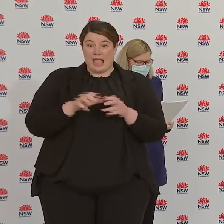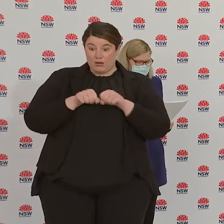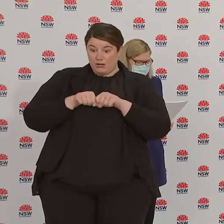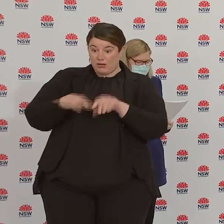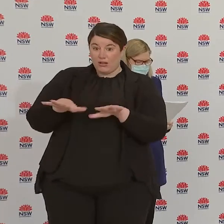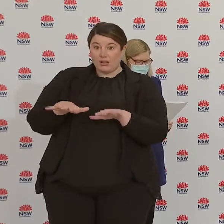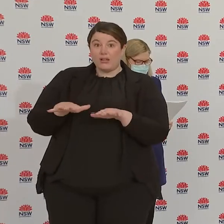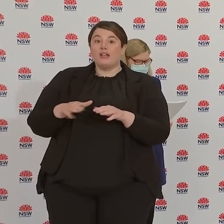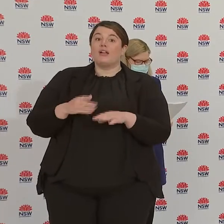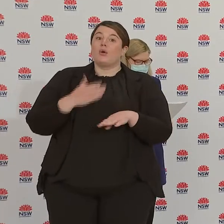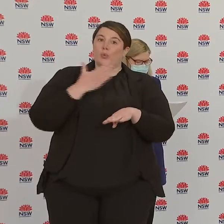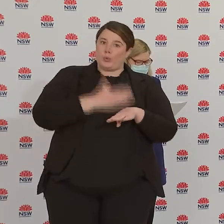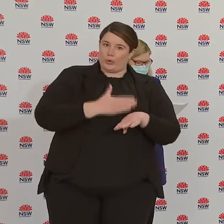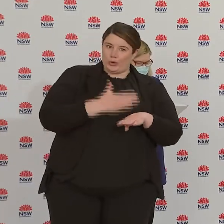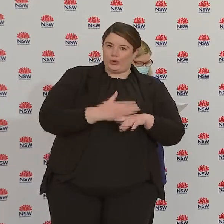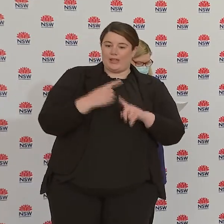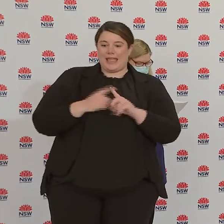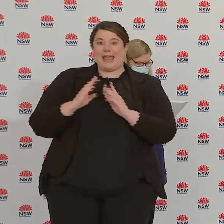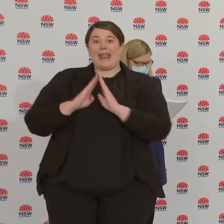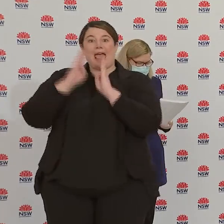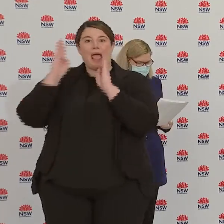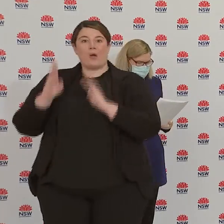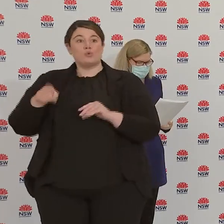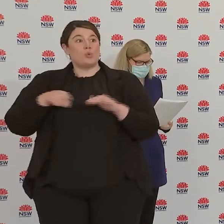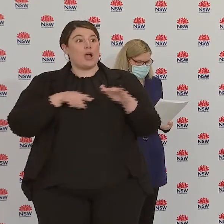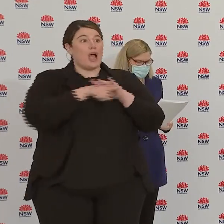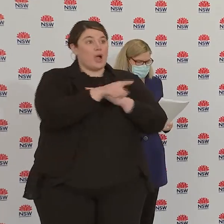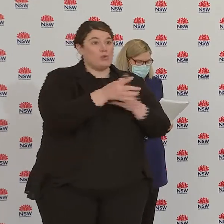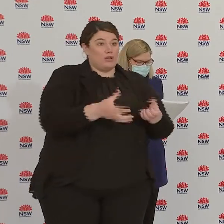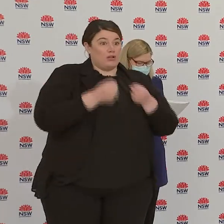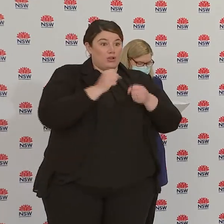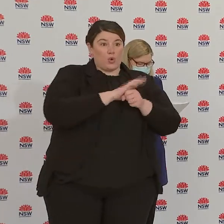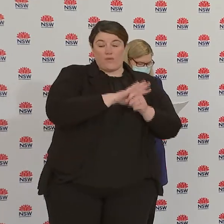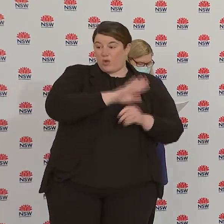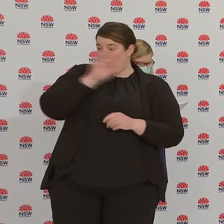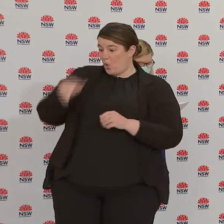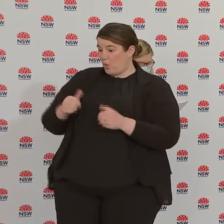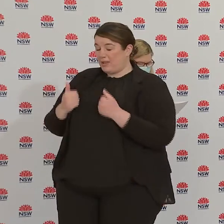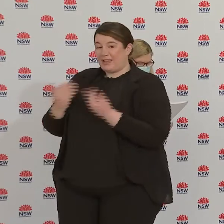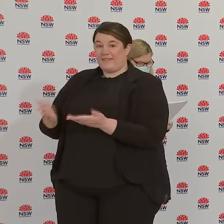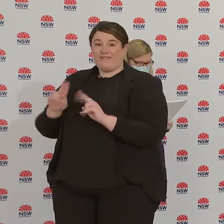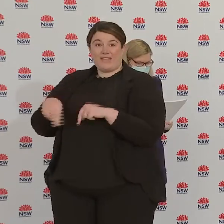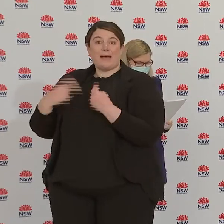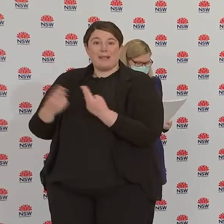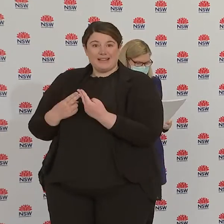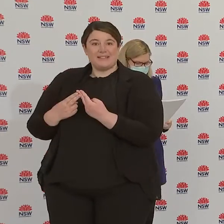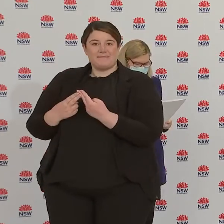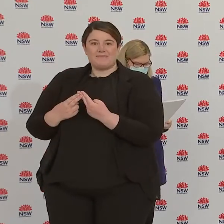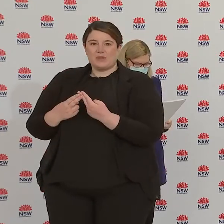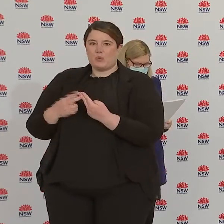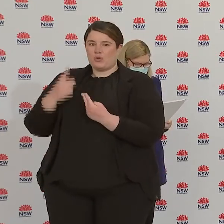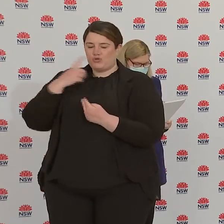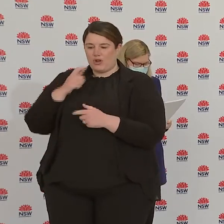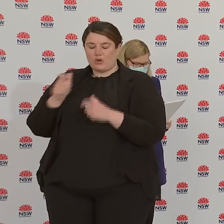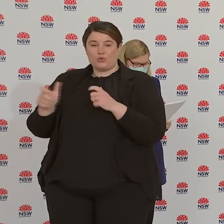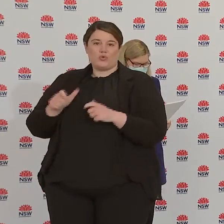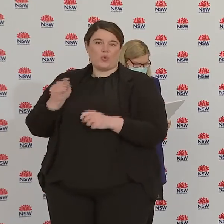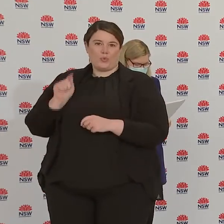remains workplaces and also households, and that is being consistent. And of course, that is what we're trying to break